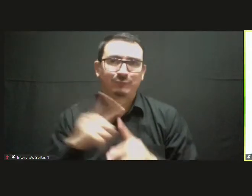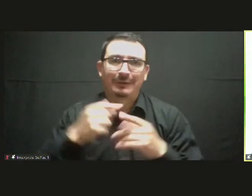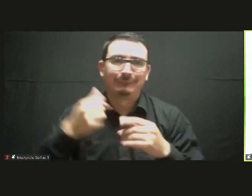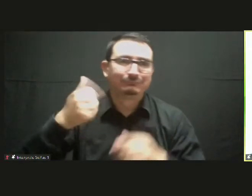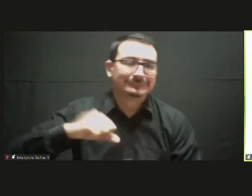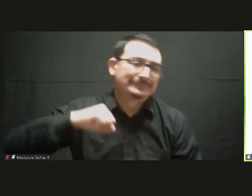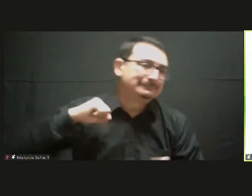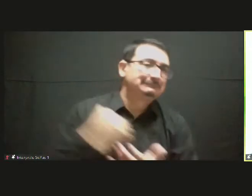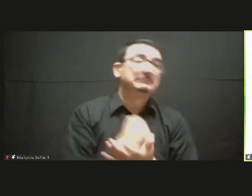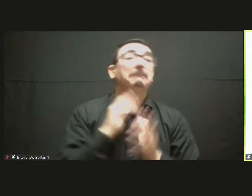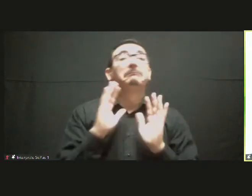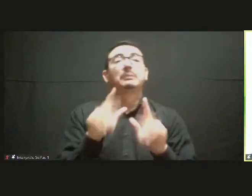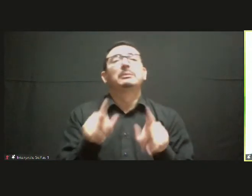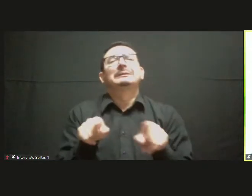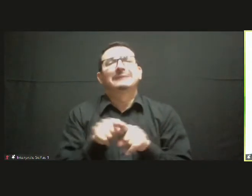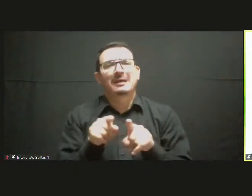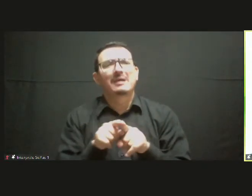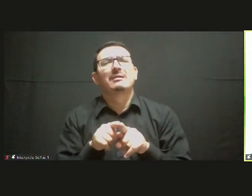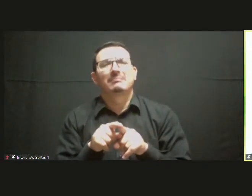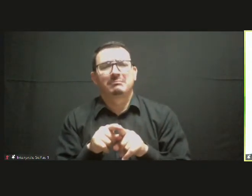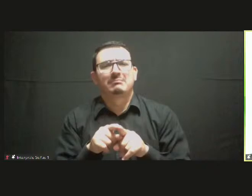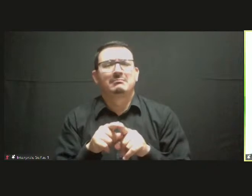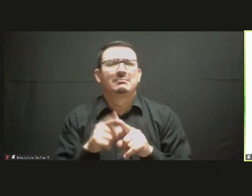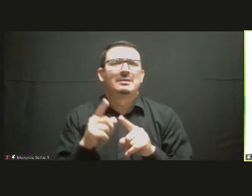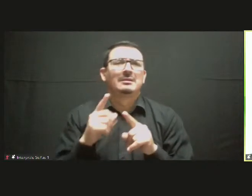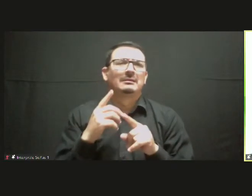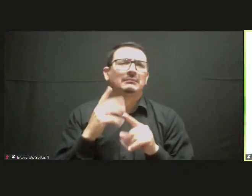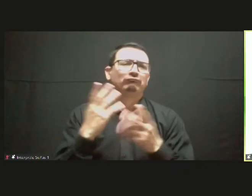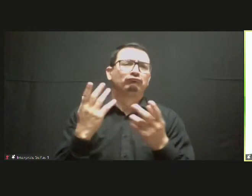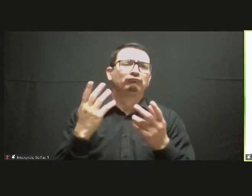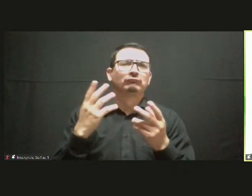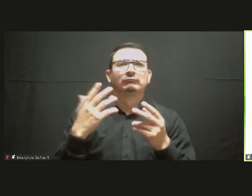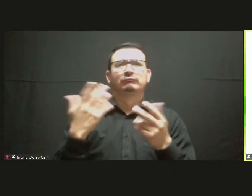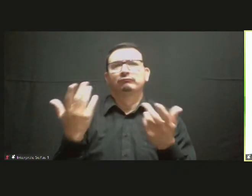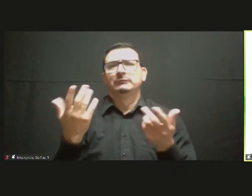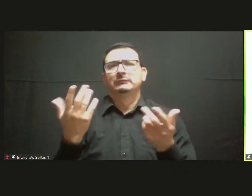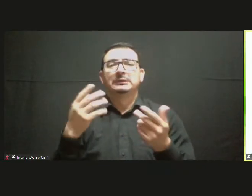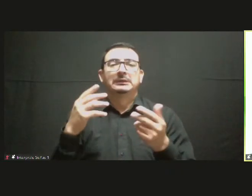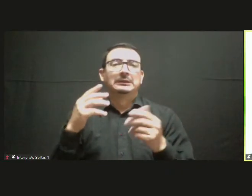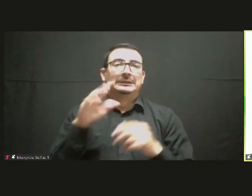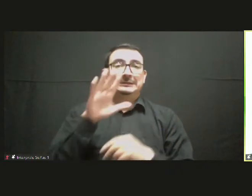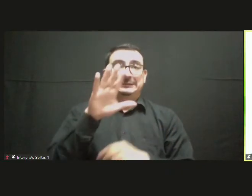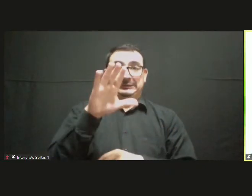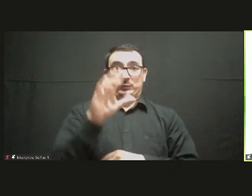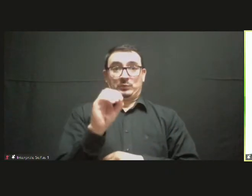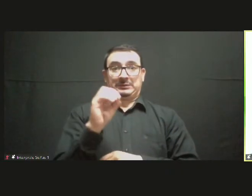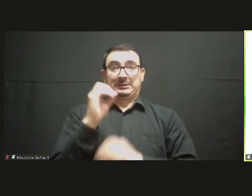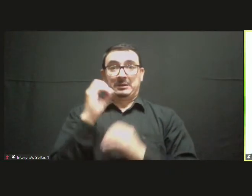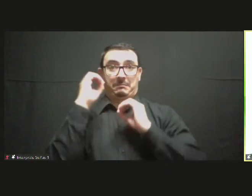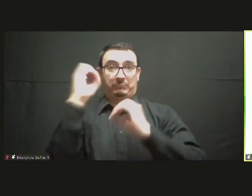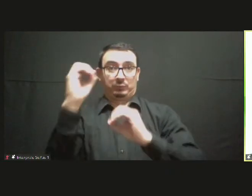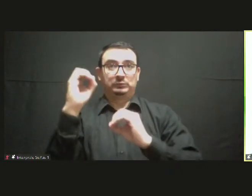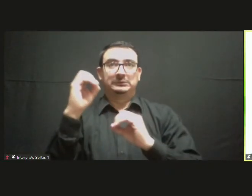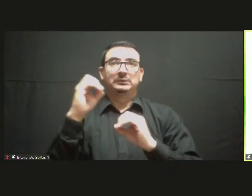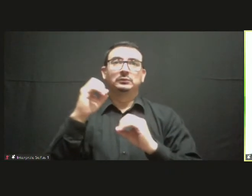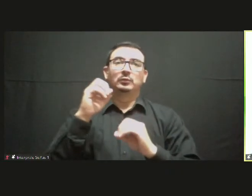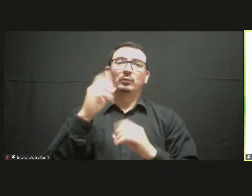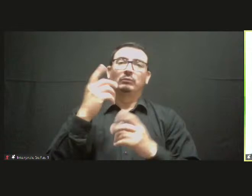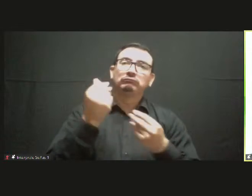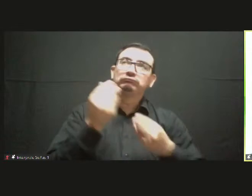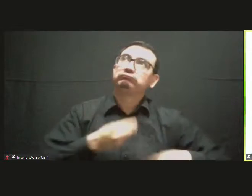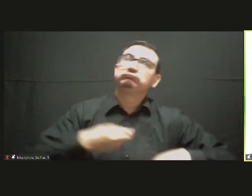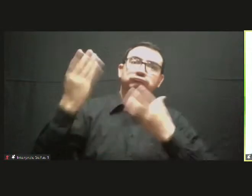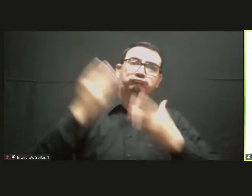total exports for many small economies, particularly small island developing states, such as those in the Caribbean